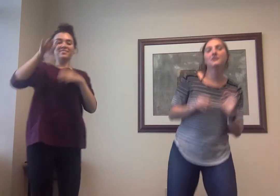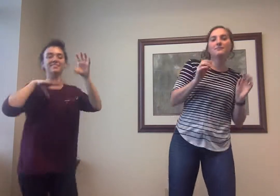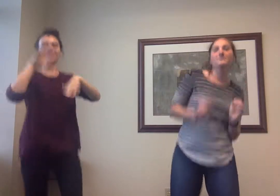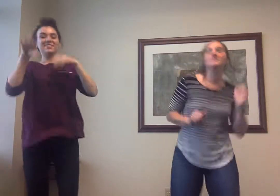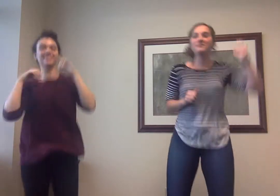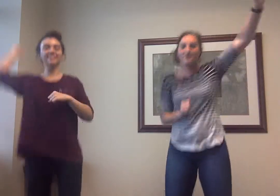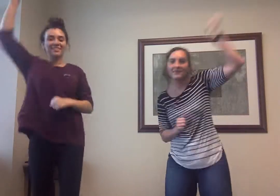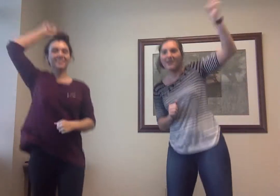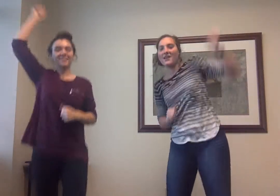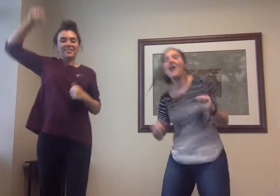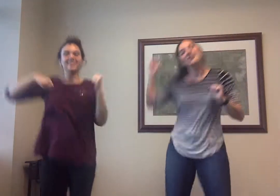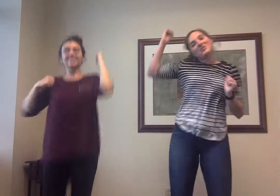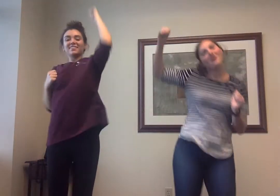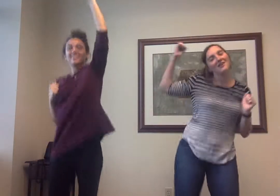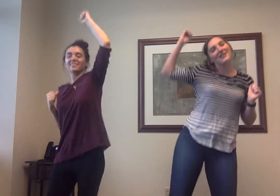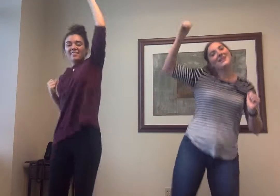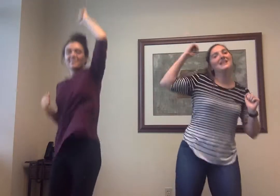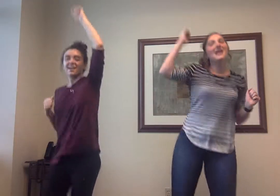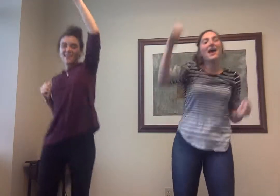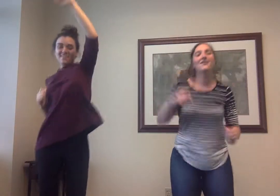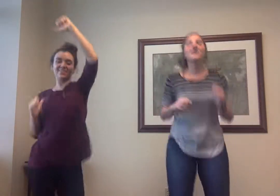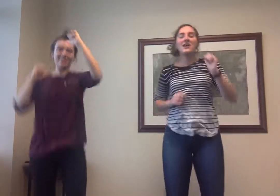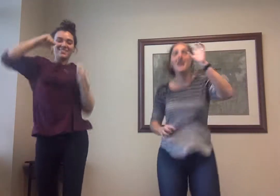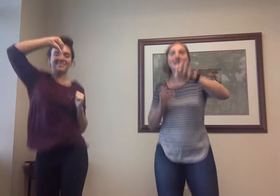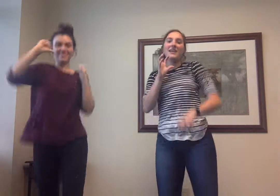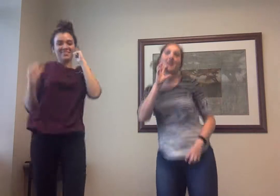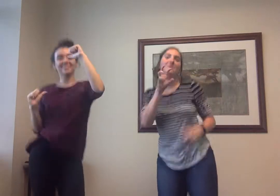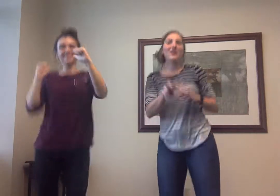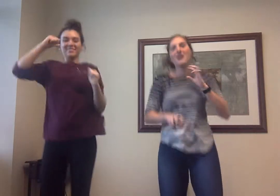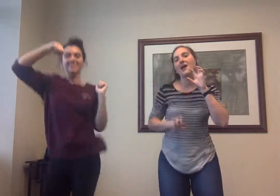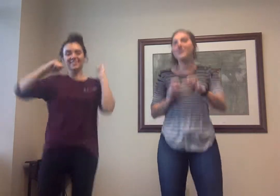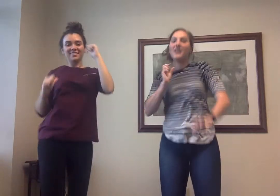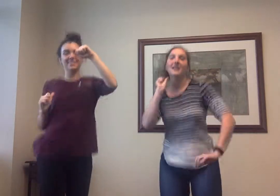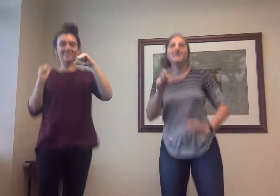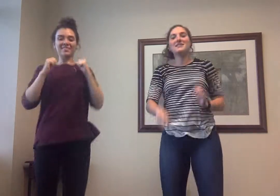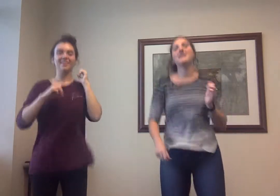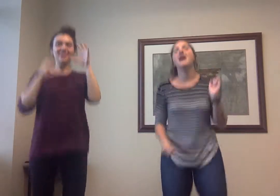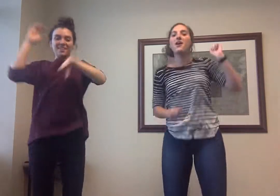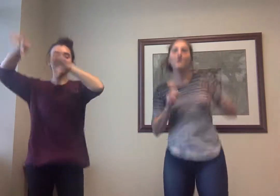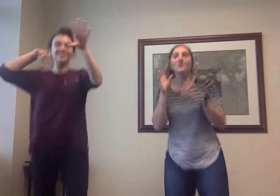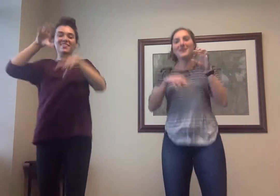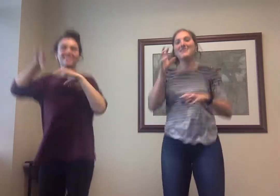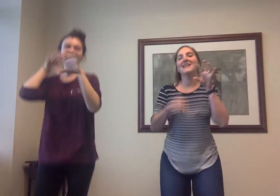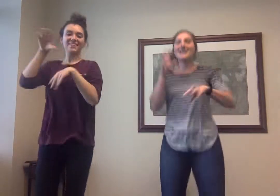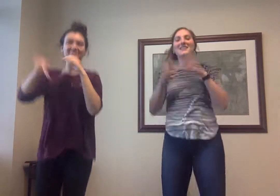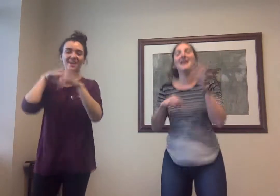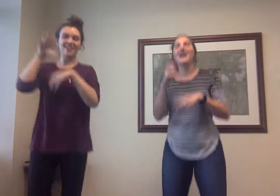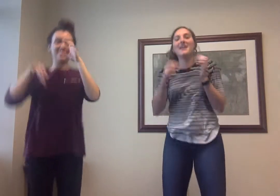God's night dead, he's surely alive, he's living on the inside of the like a liar.